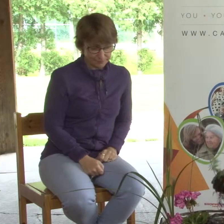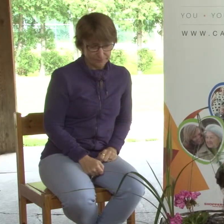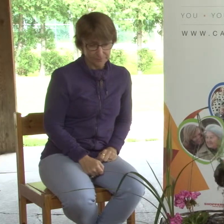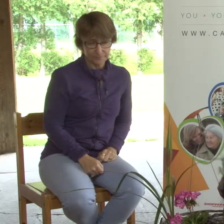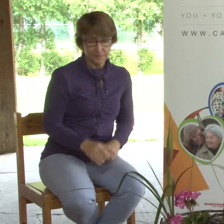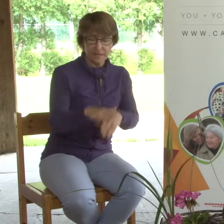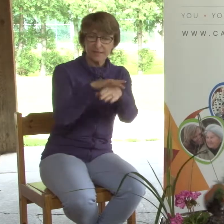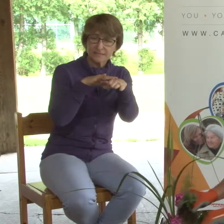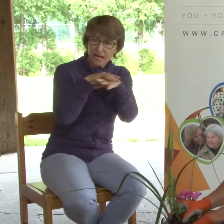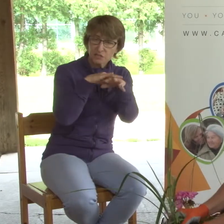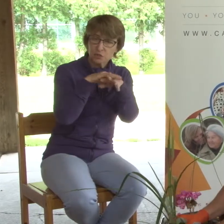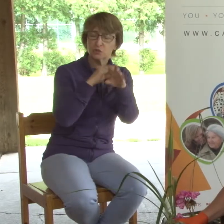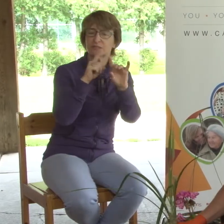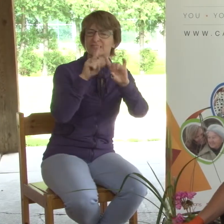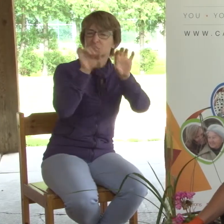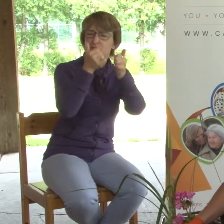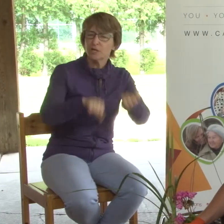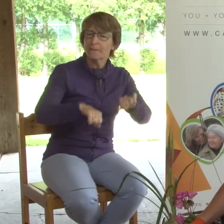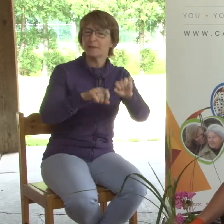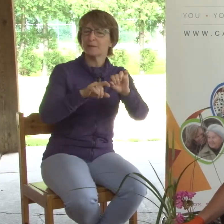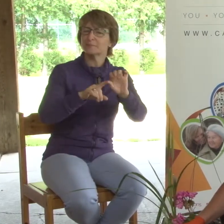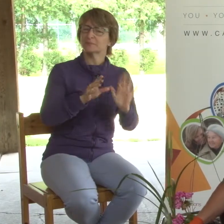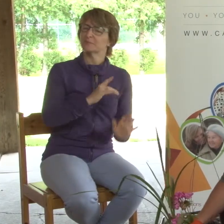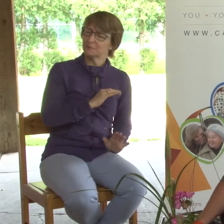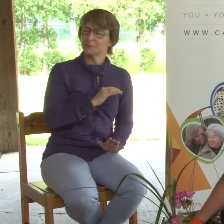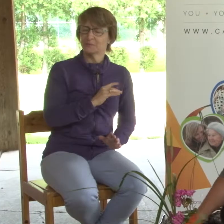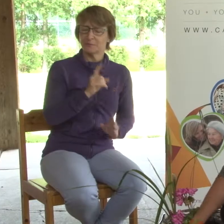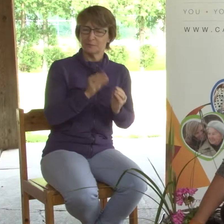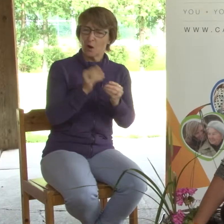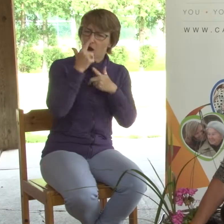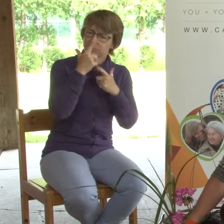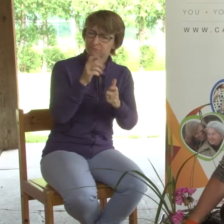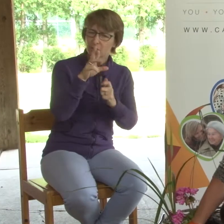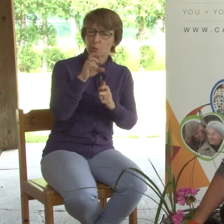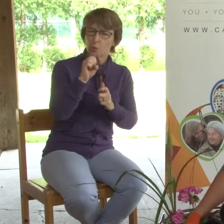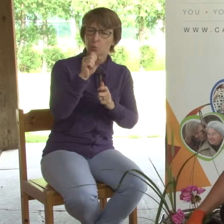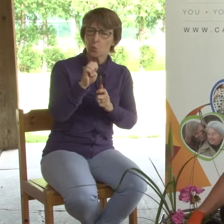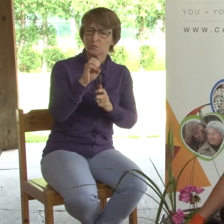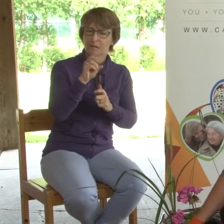The texture being upright for the rosemary